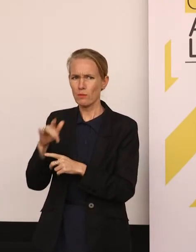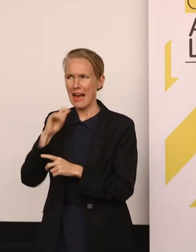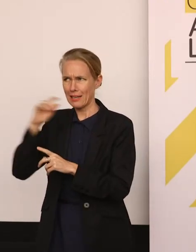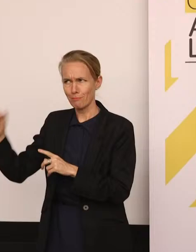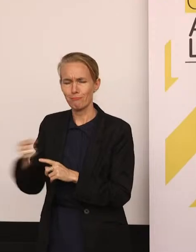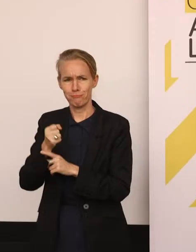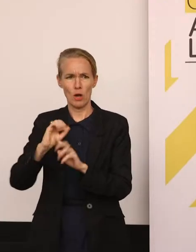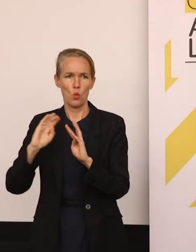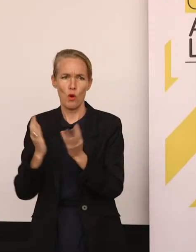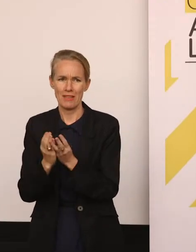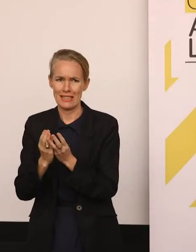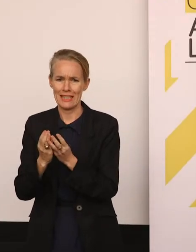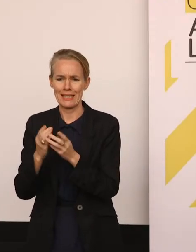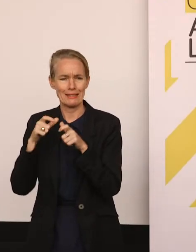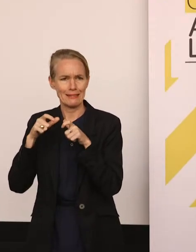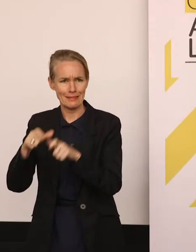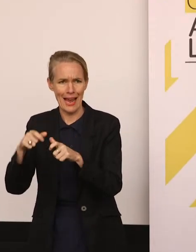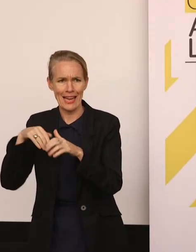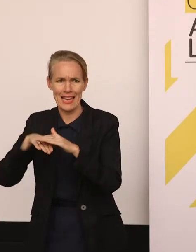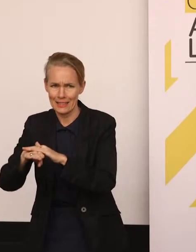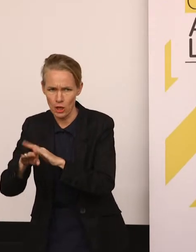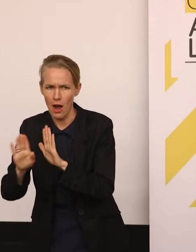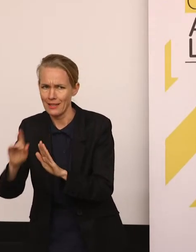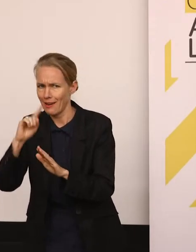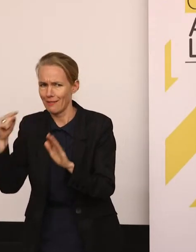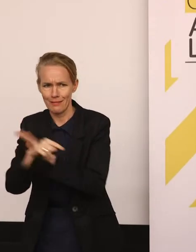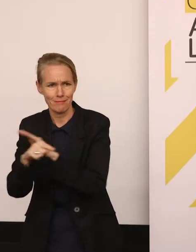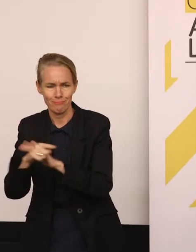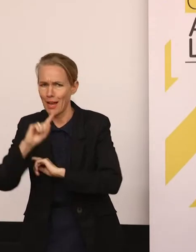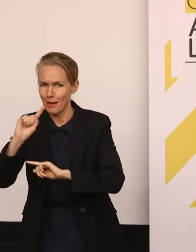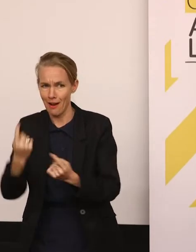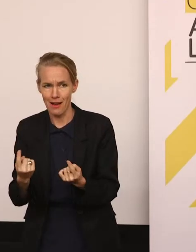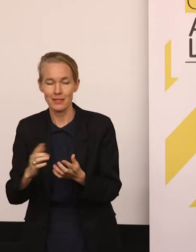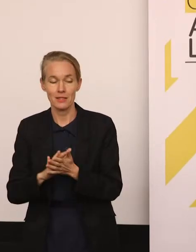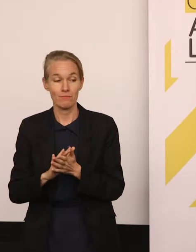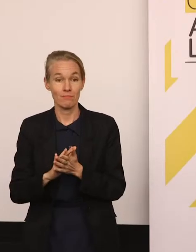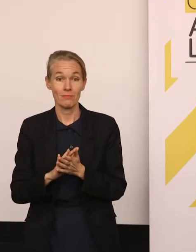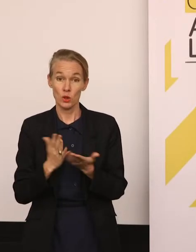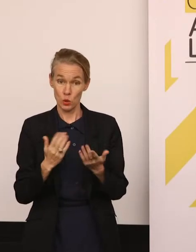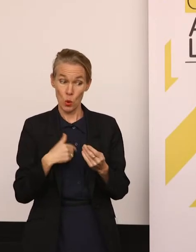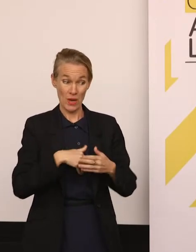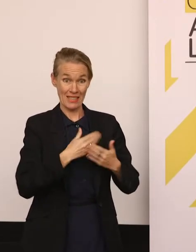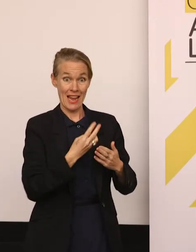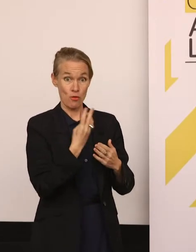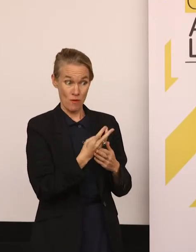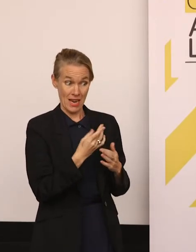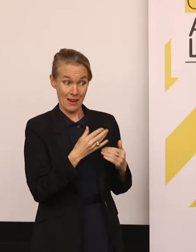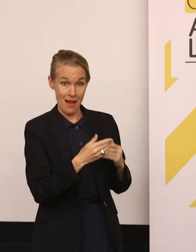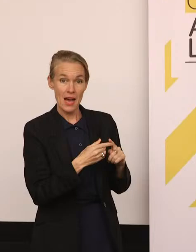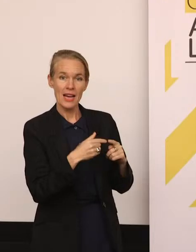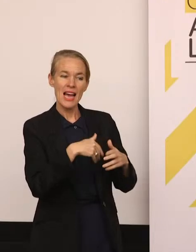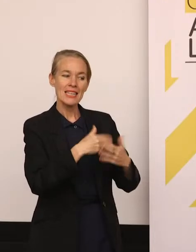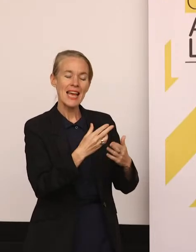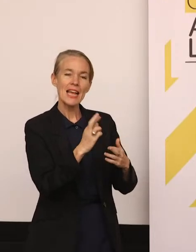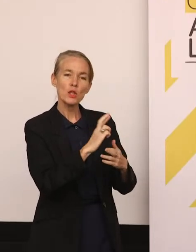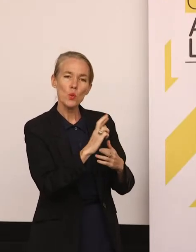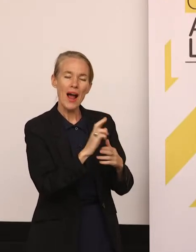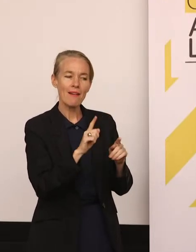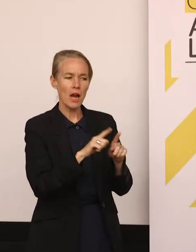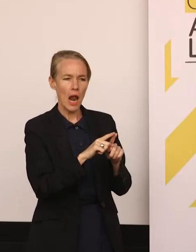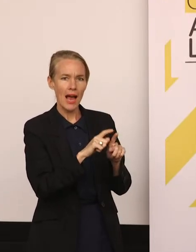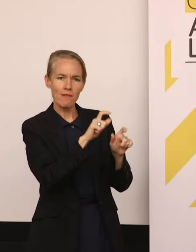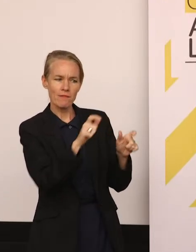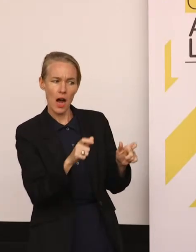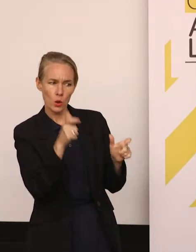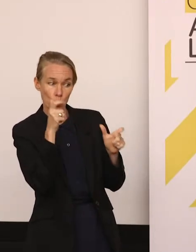here, is the reason for that. And then day 12, more as just a clearance to make sure that they are ready. It's as a sort of belt and braces before